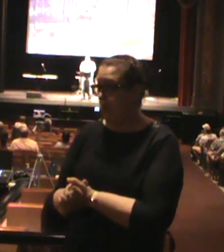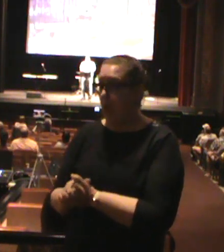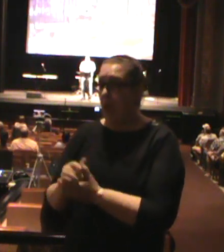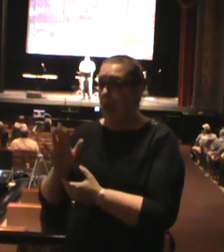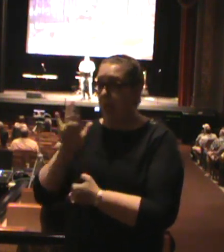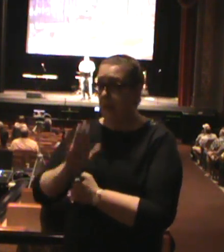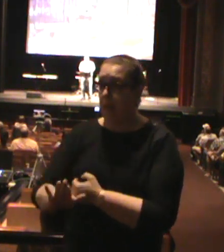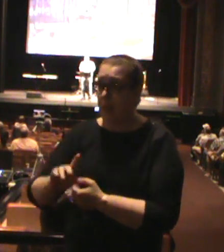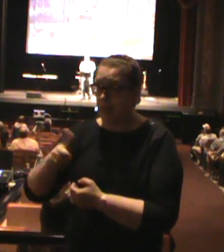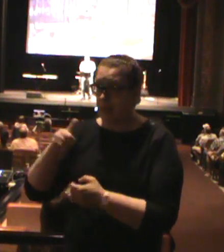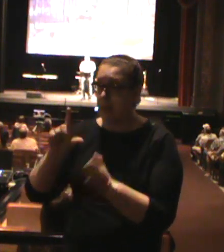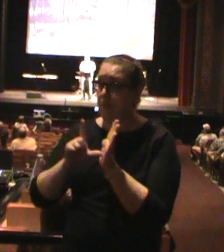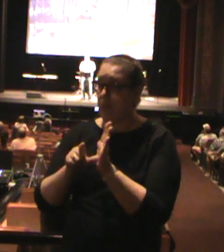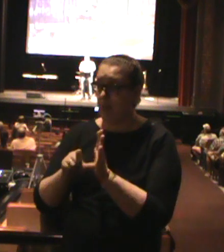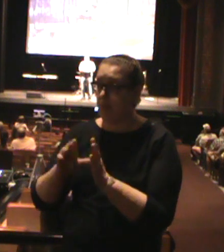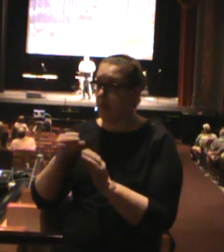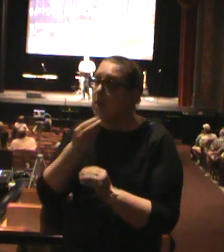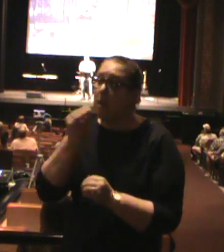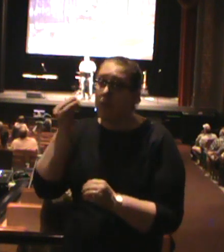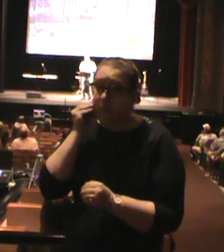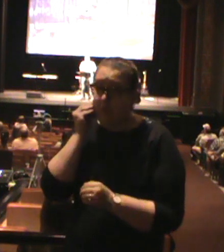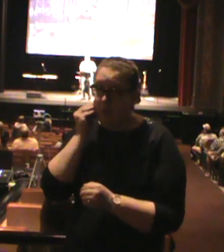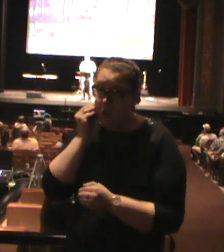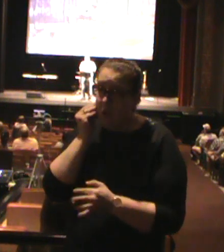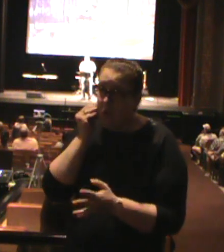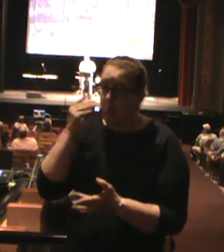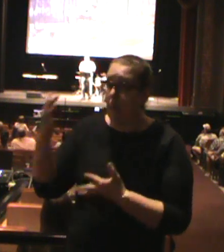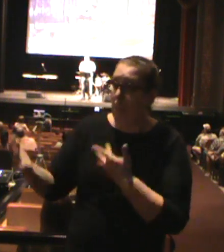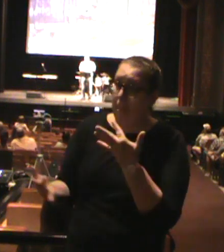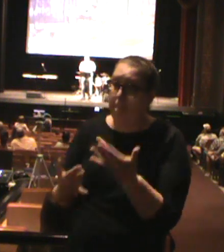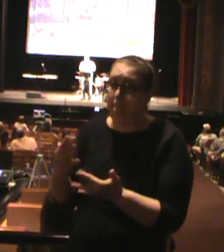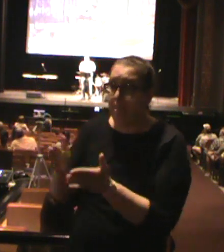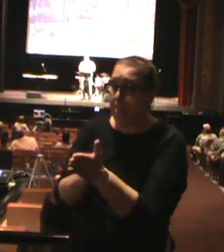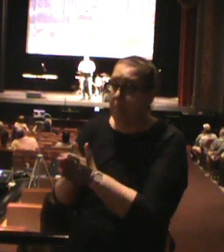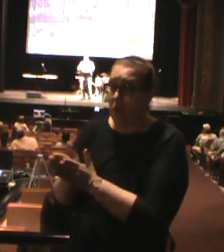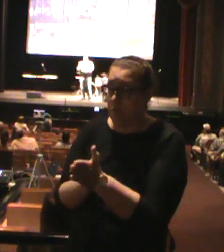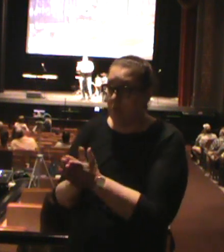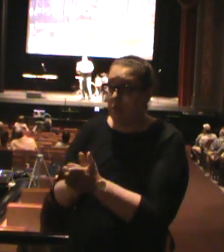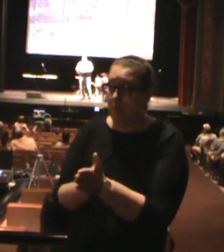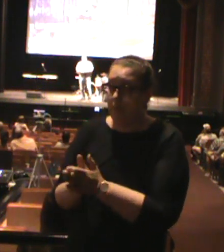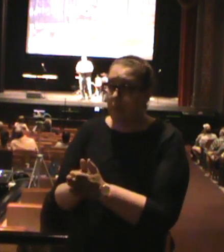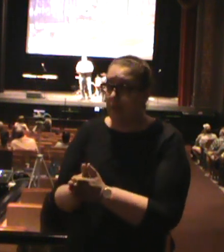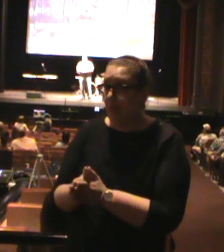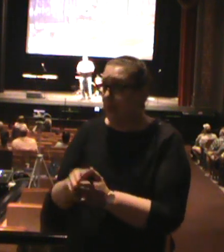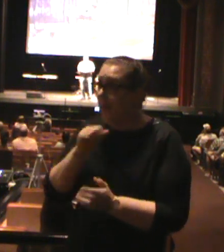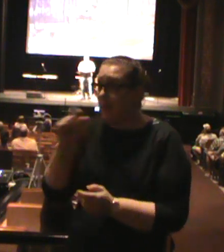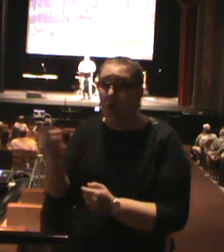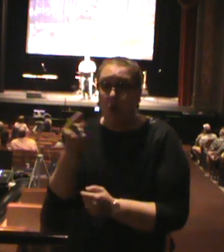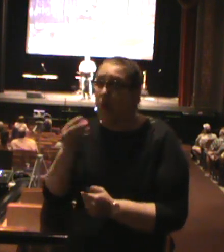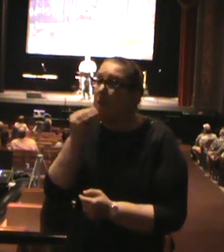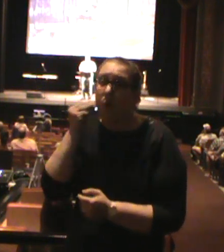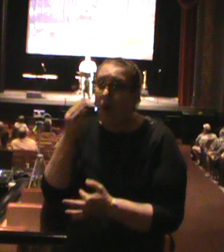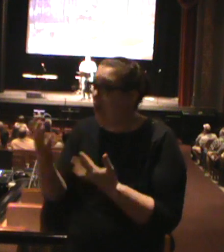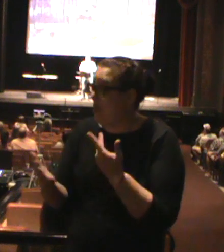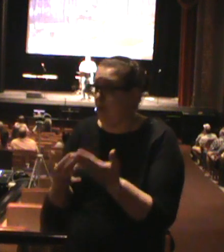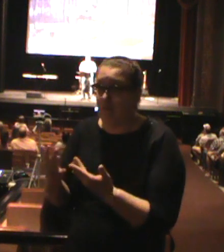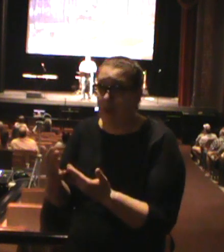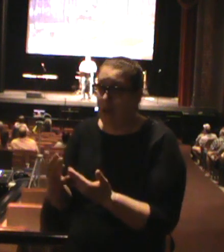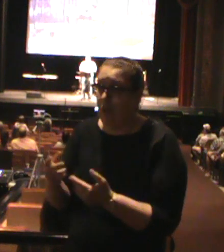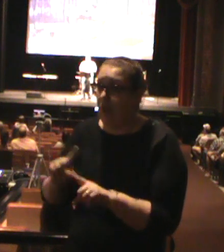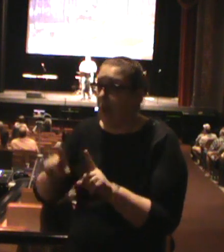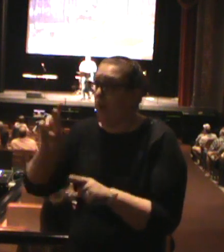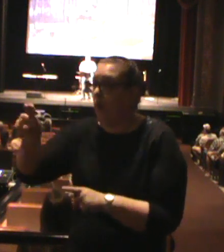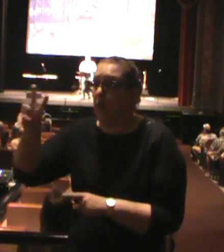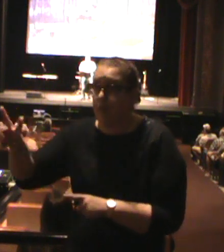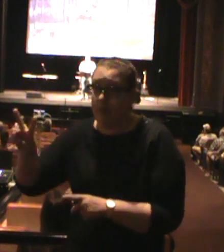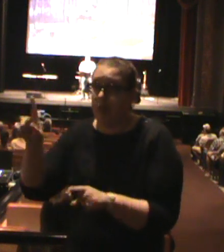up in flames. Not only their house, but their RV as well. Now, no problem,